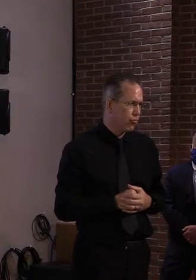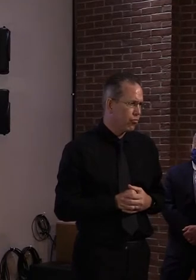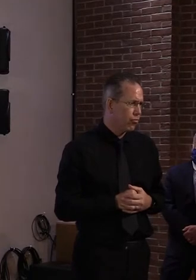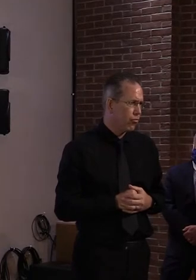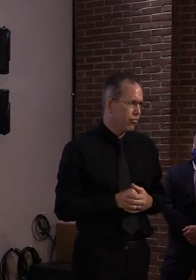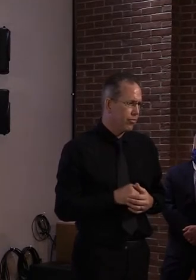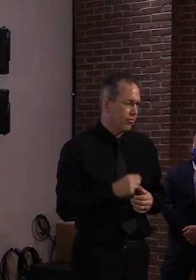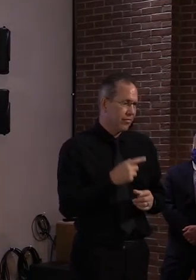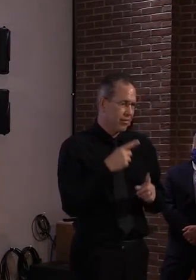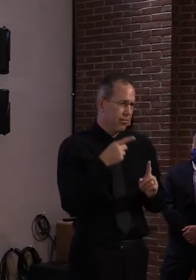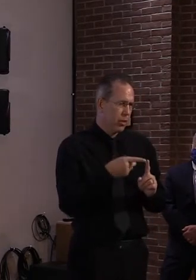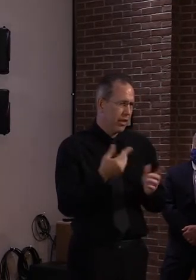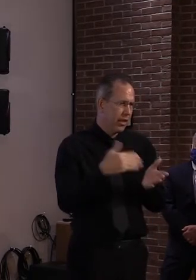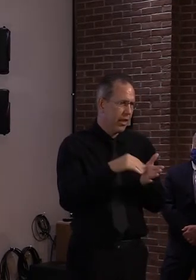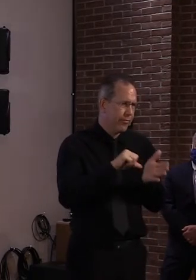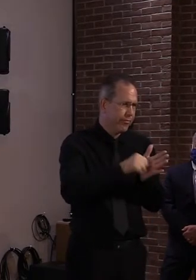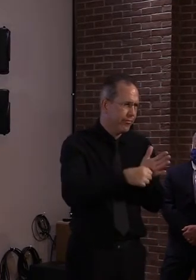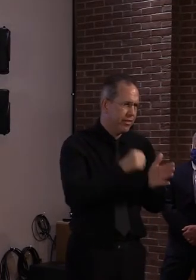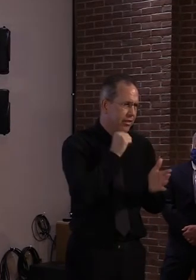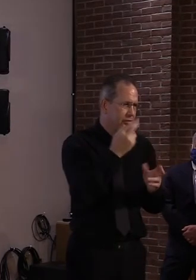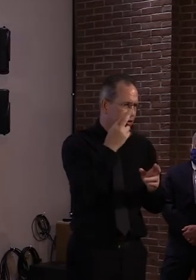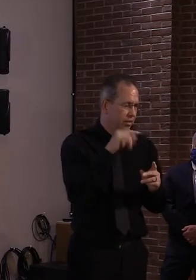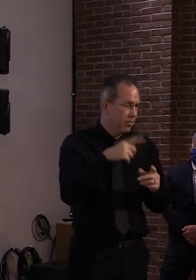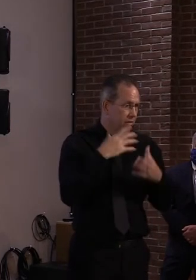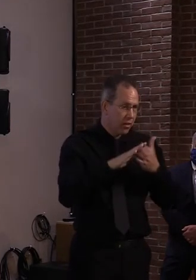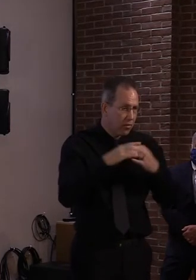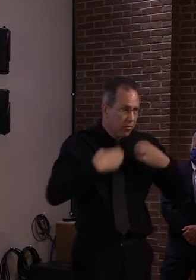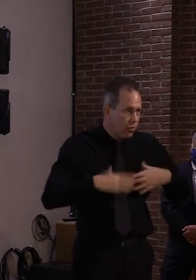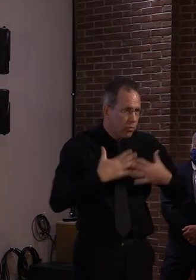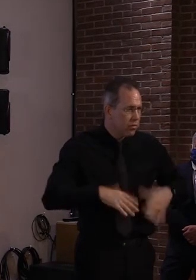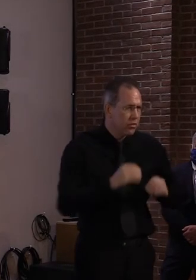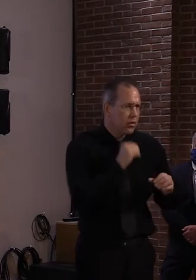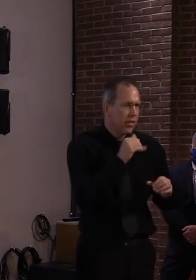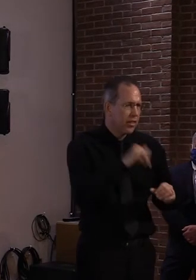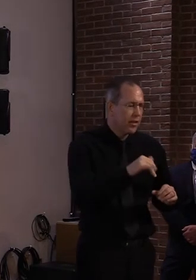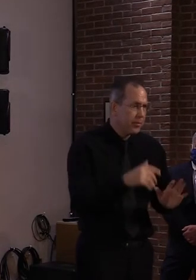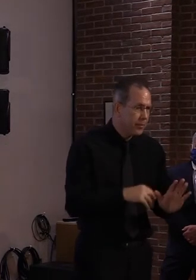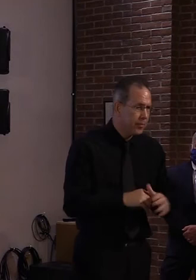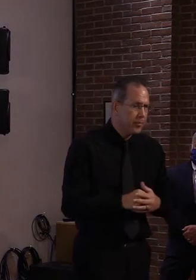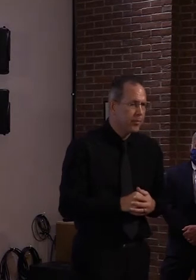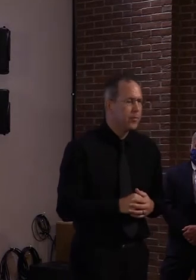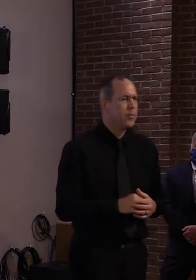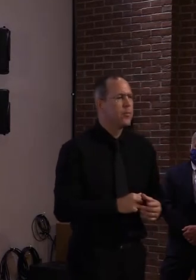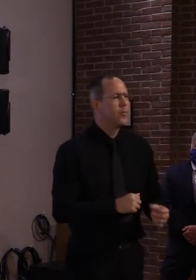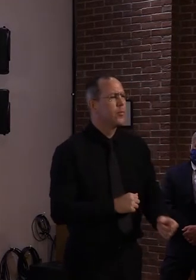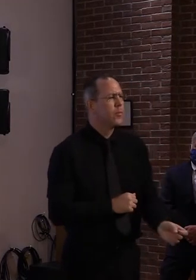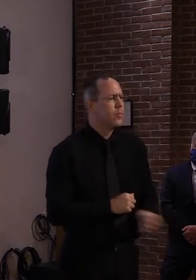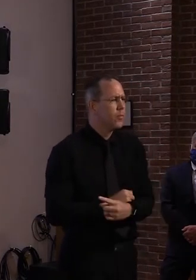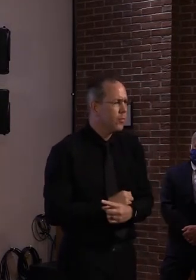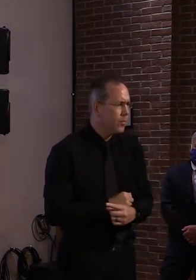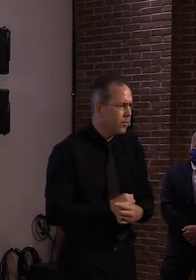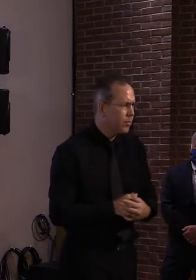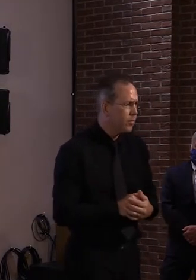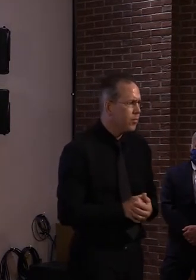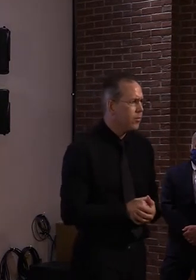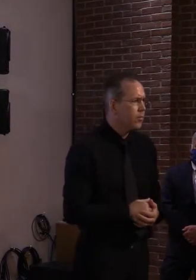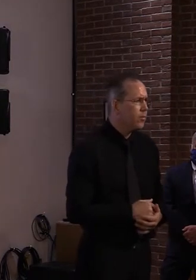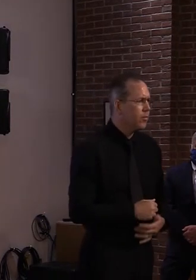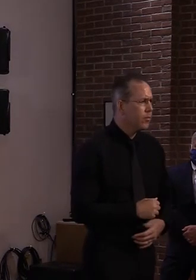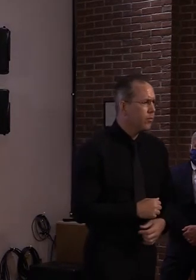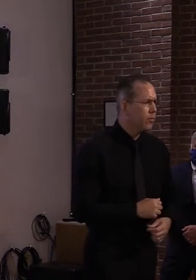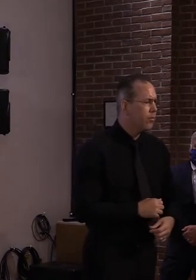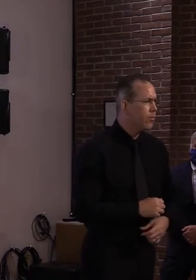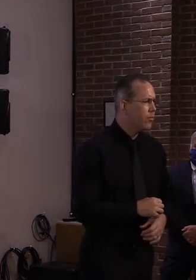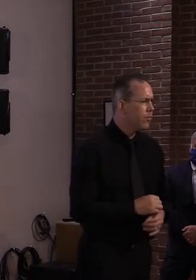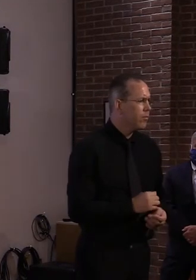Yeah, I also just wanted to note, because you were talking about facilities, that it says 35% of healthcare workers with COVID-19